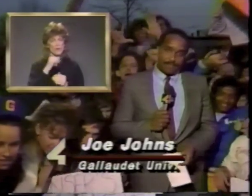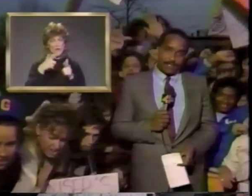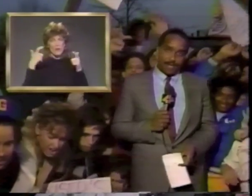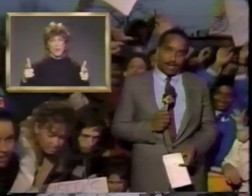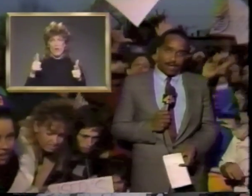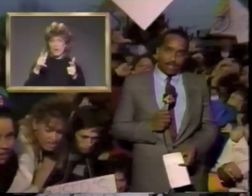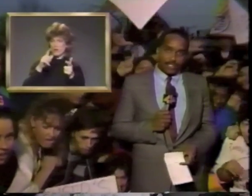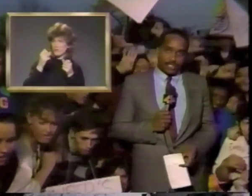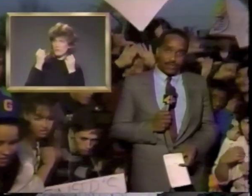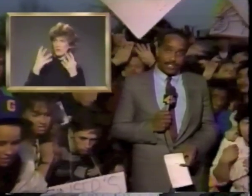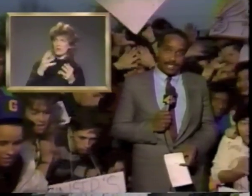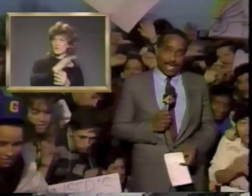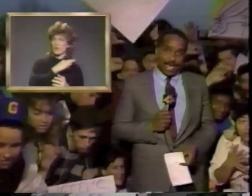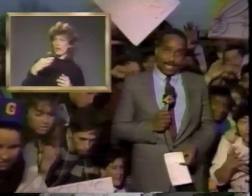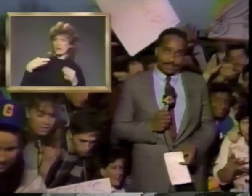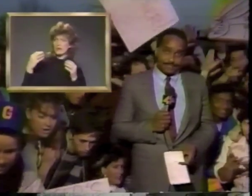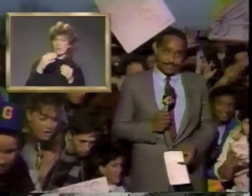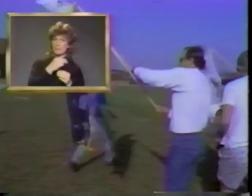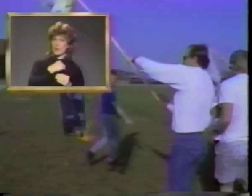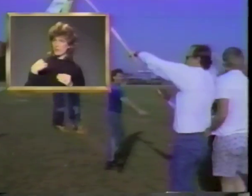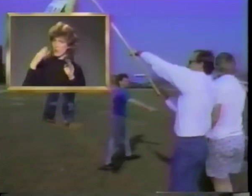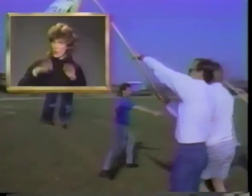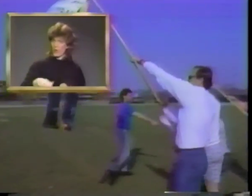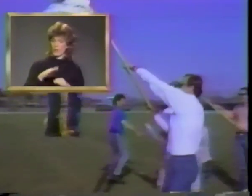faculty members are on the student side.